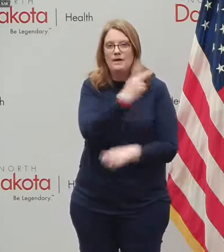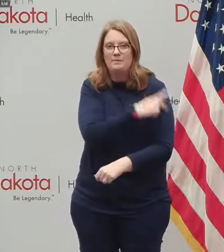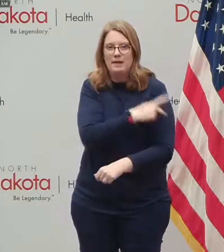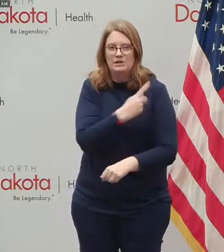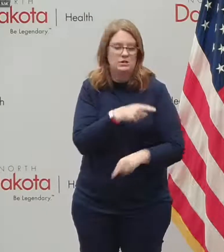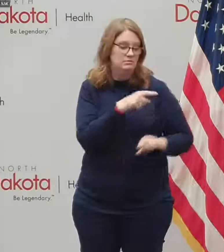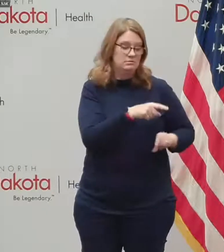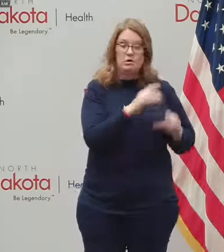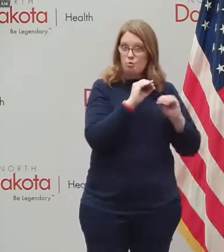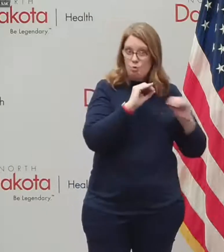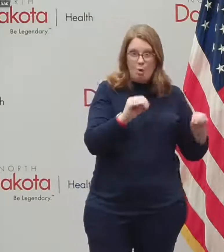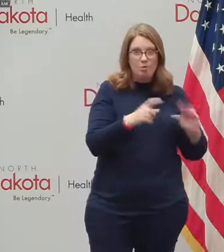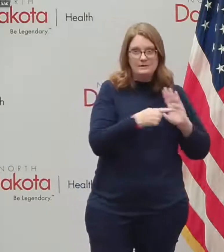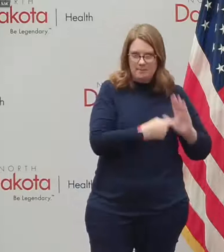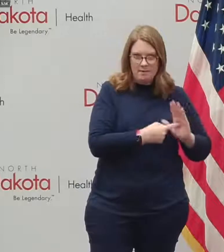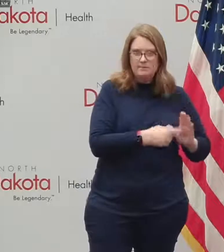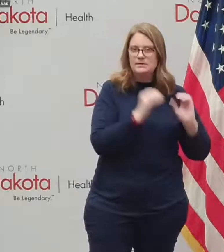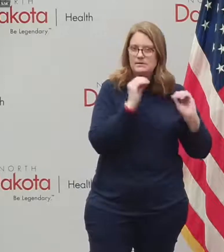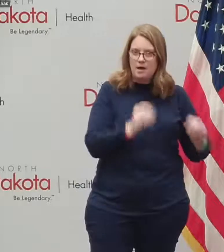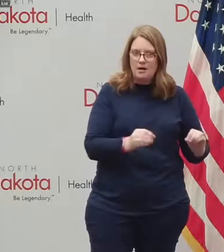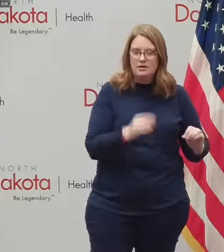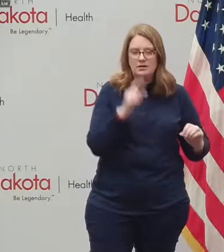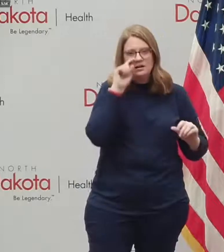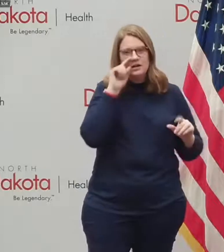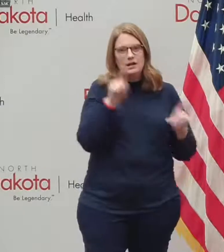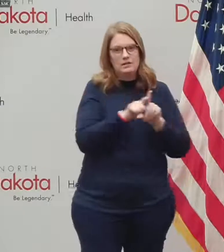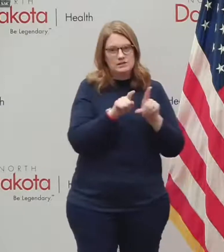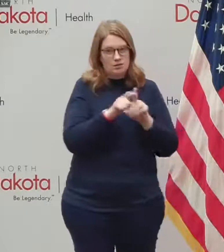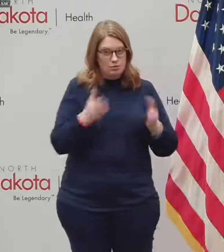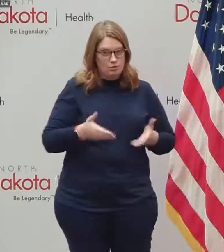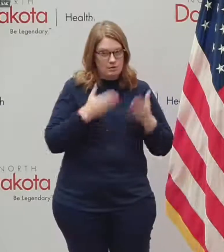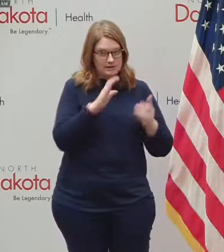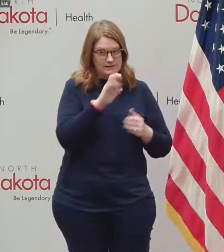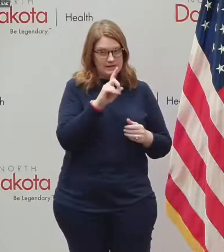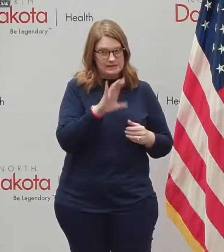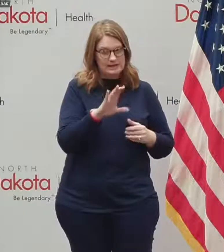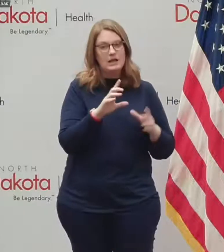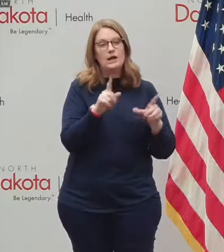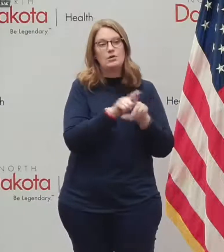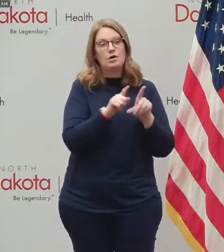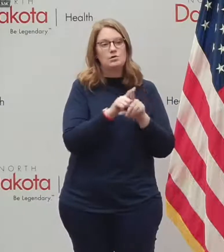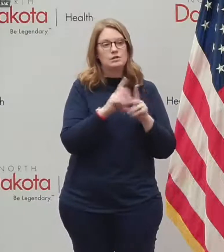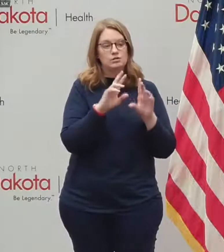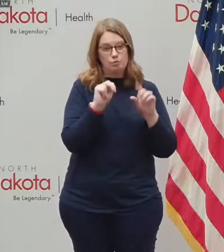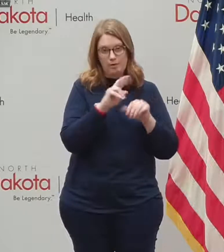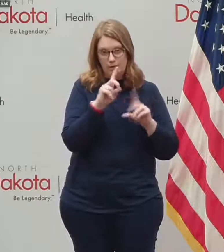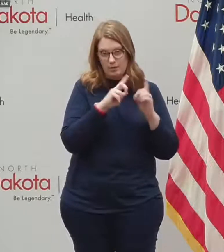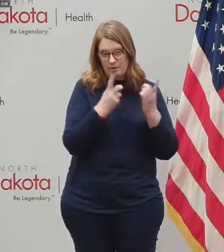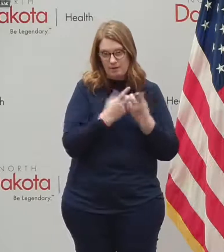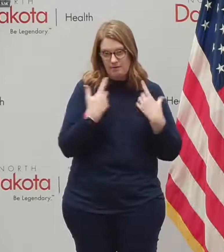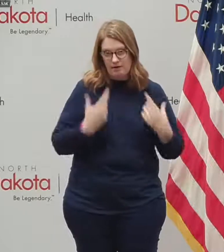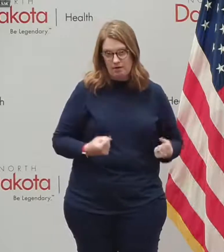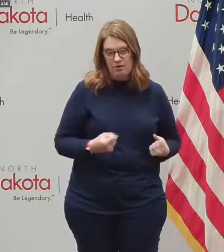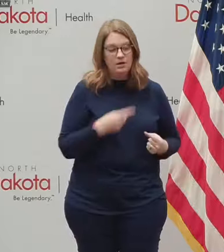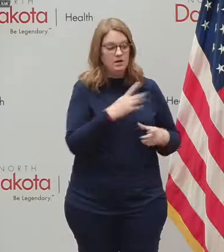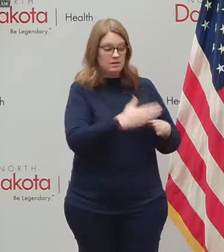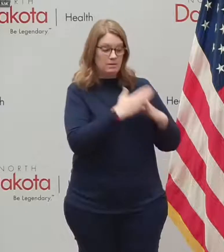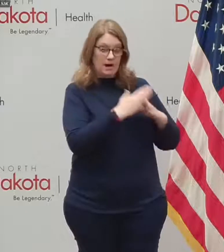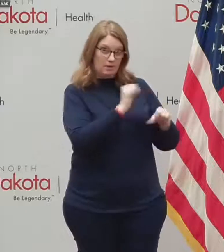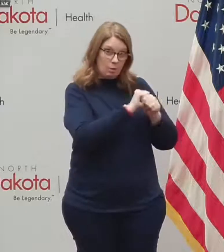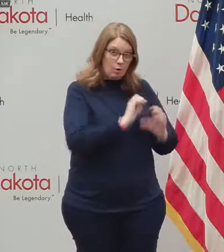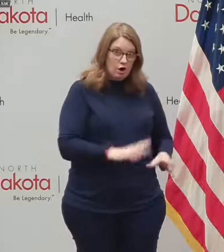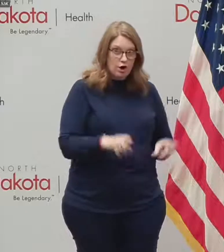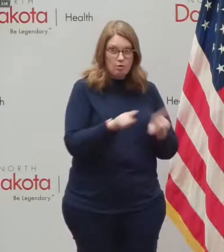and additional precautions are taken as recommended by the CDC and the North Dakota Department of Health to protect both the worker and the